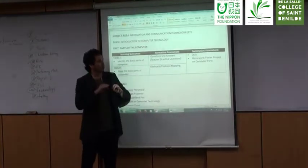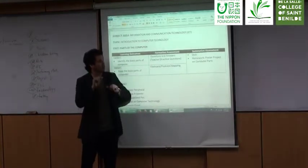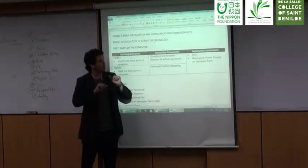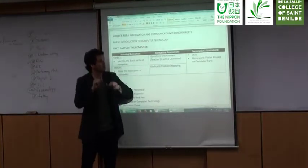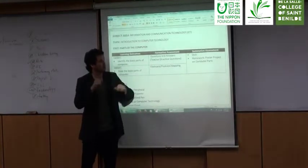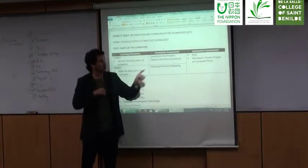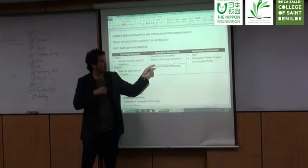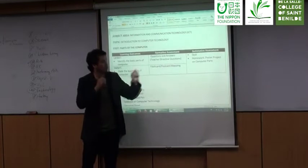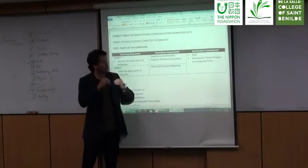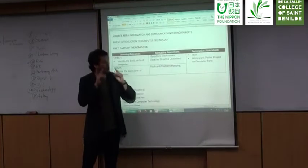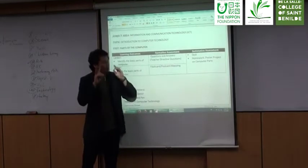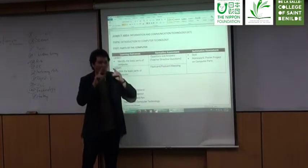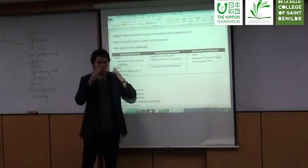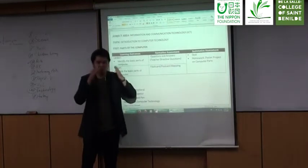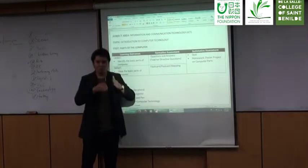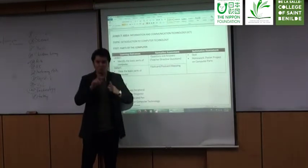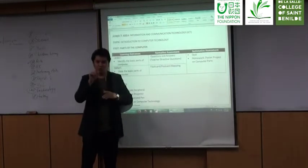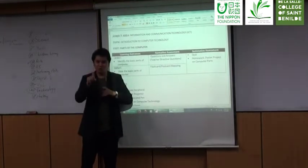Kanya-kanya.